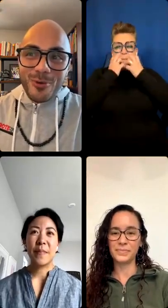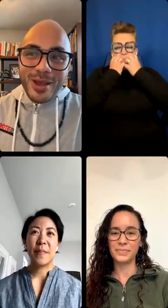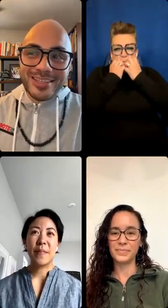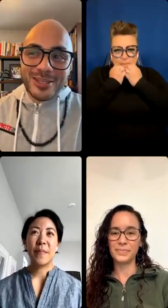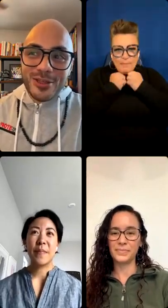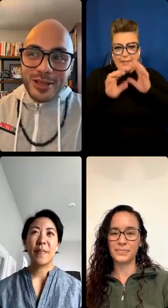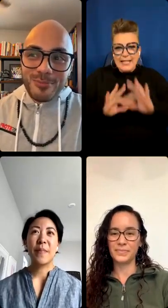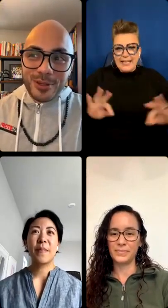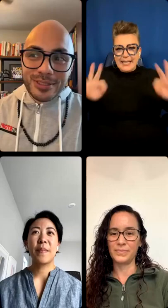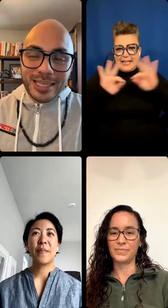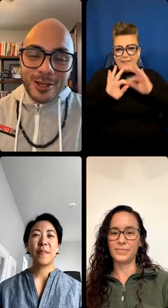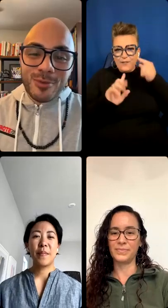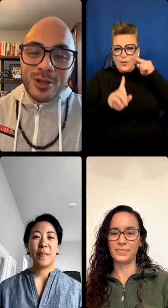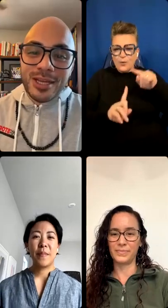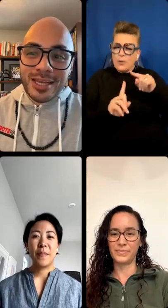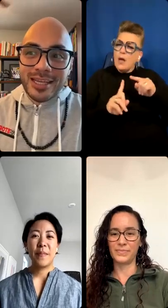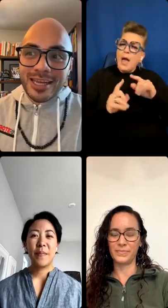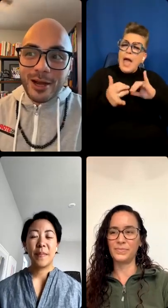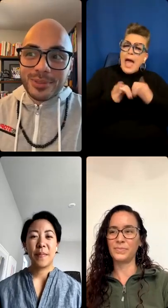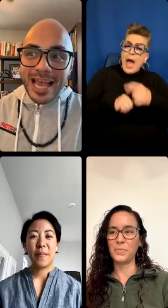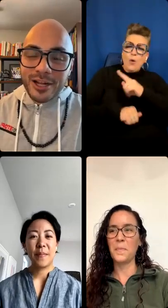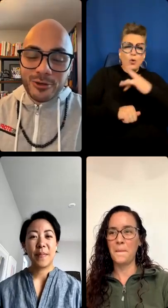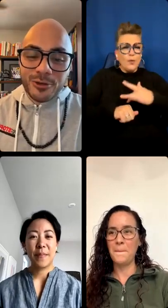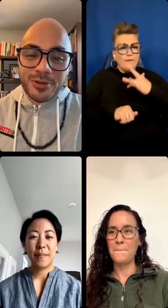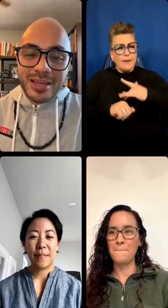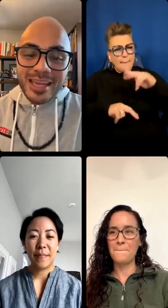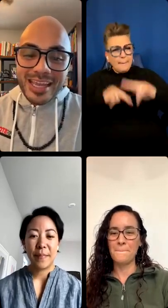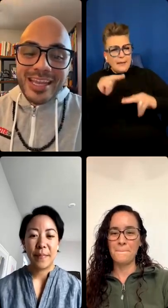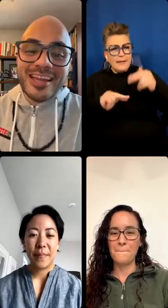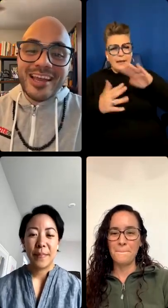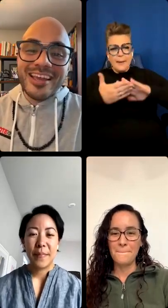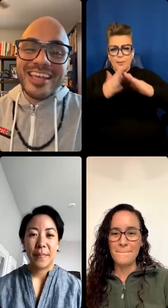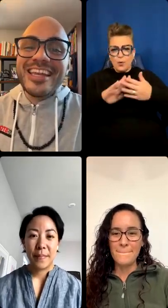In what ways do you think building community can help tackle